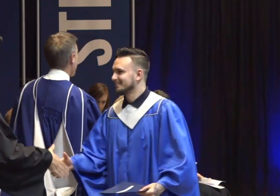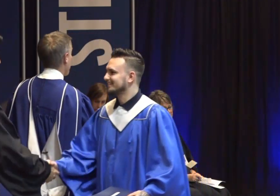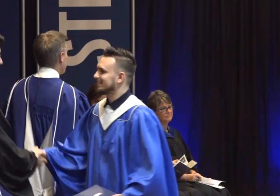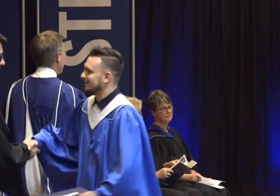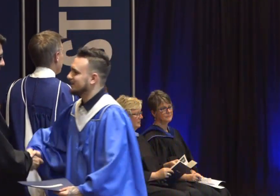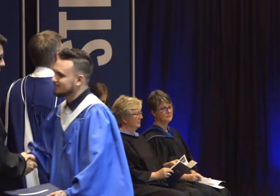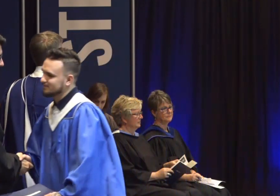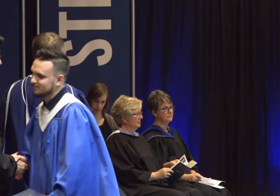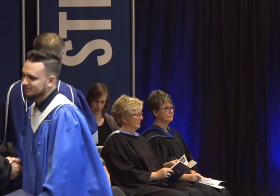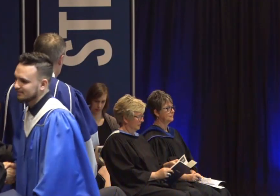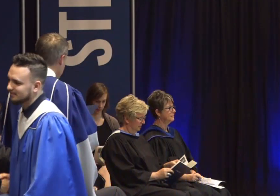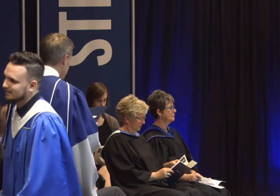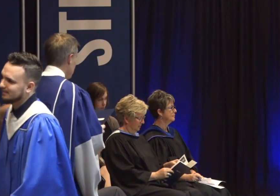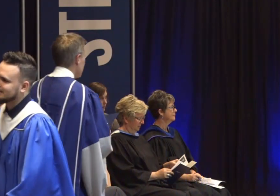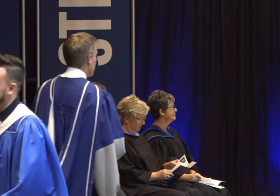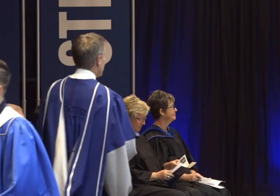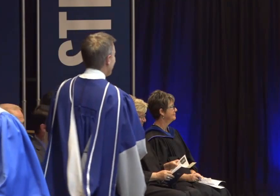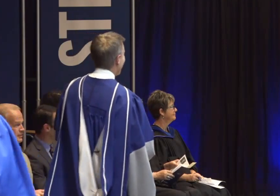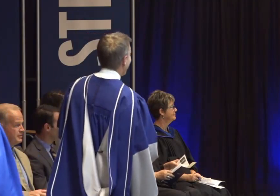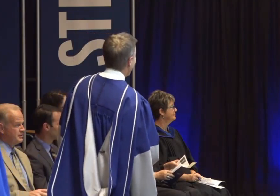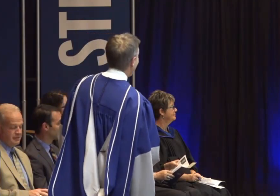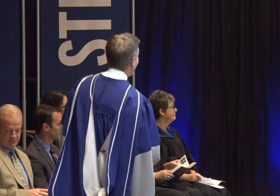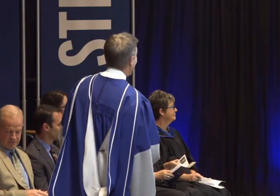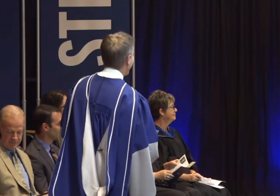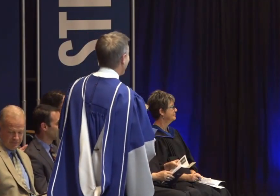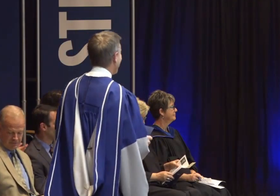Simon Reinhardt, honors.